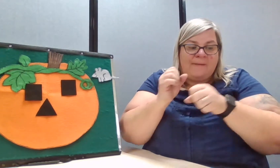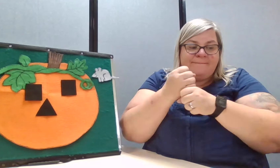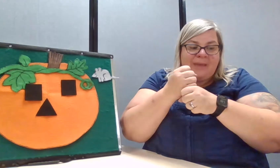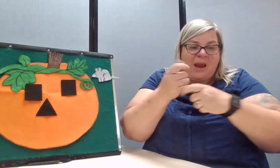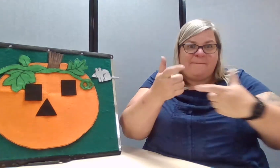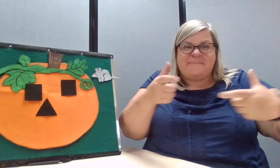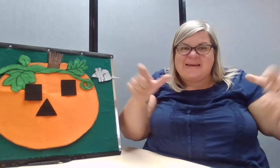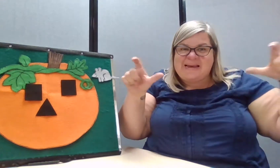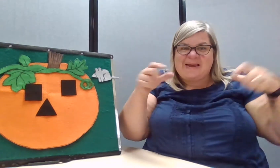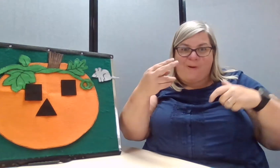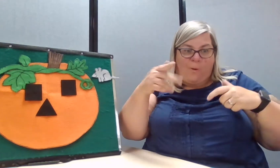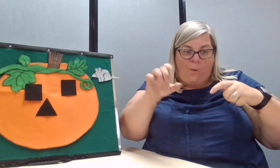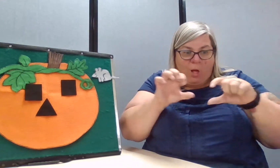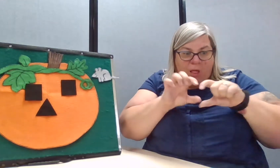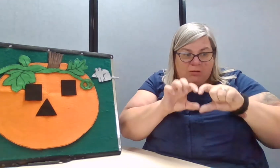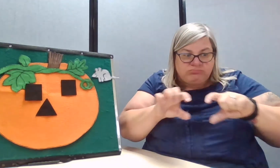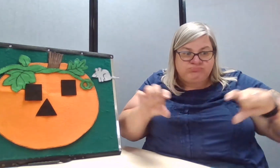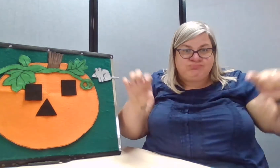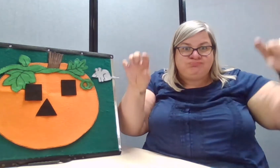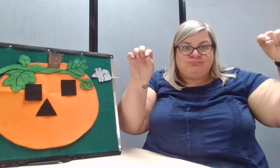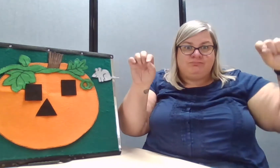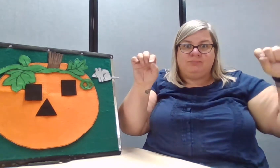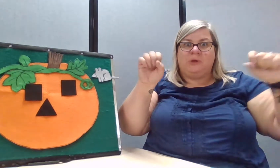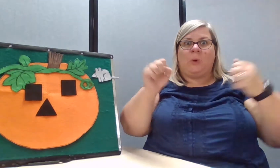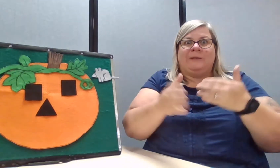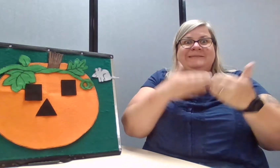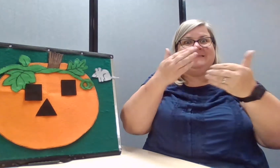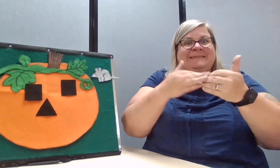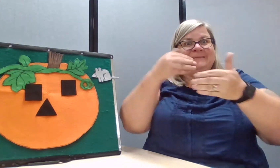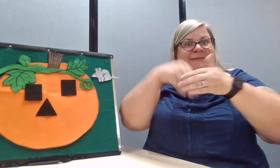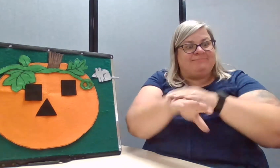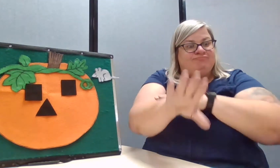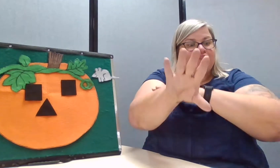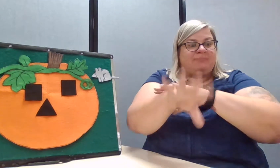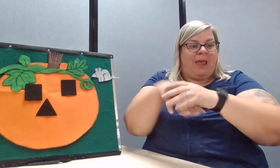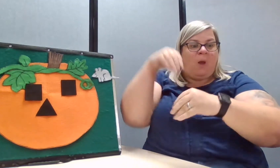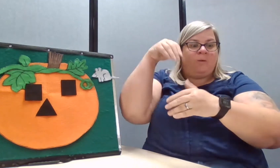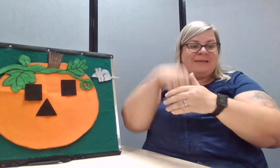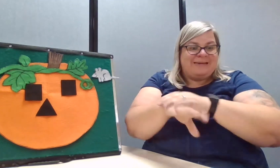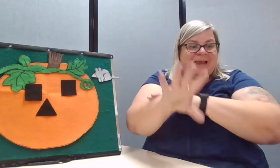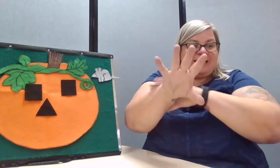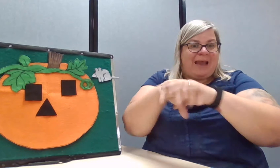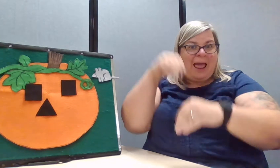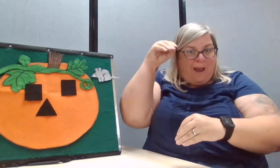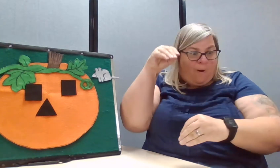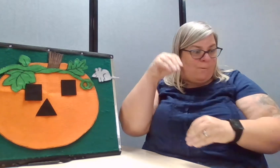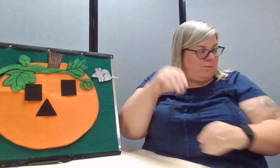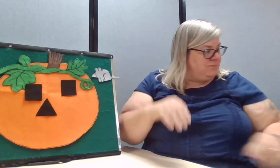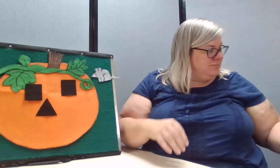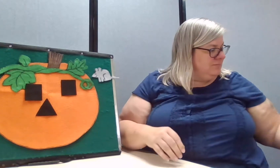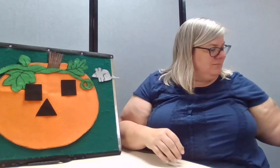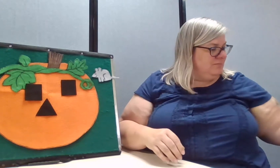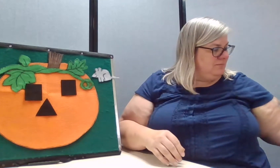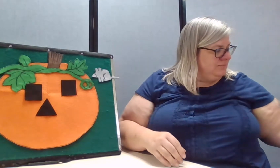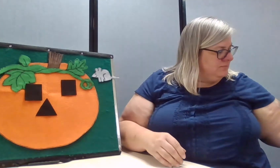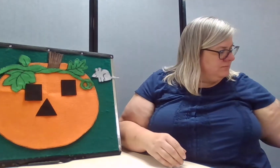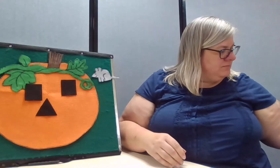some nibbles in the bottom to make a big hole, so it was easy to go in and out of the